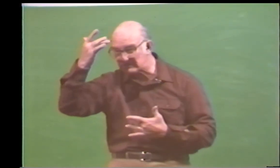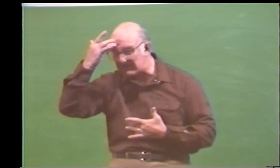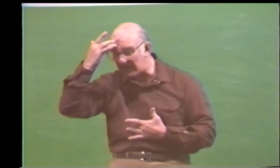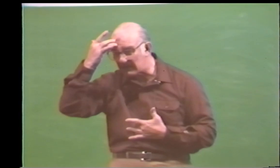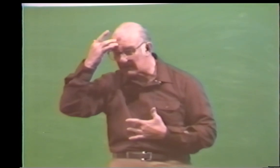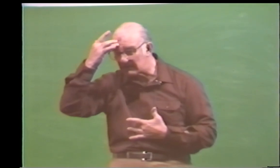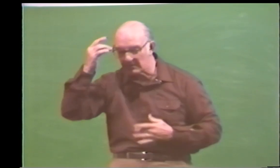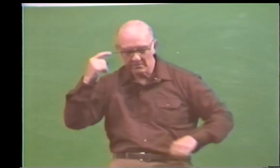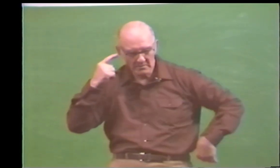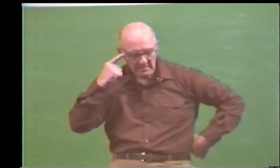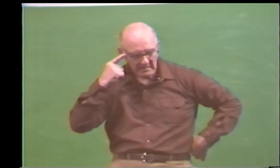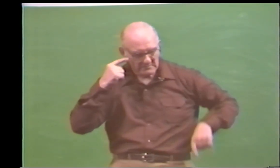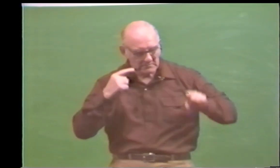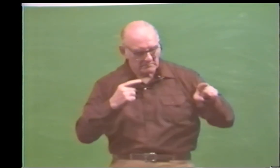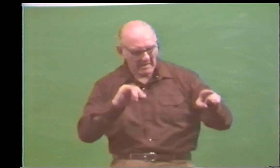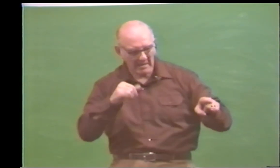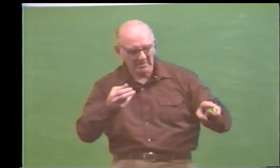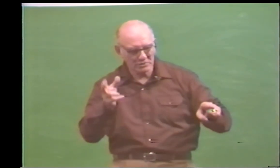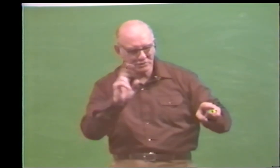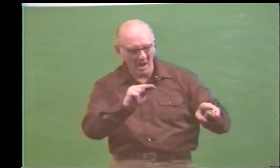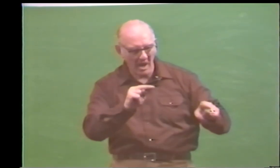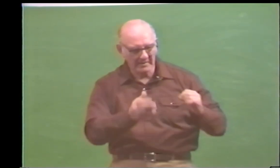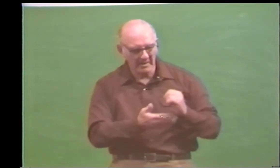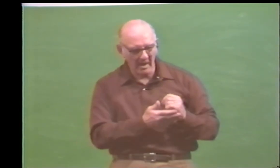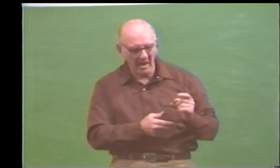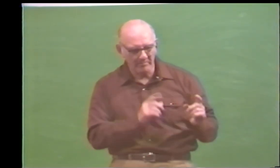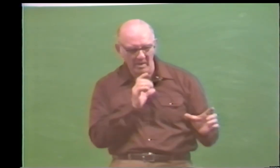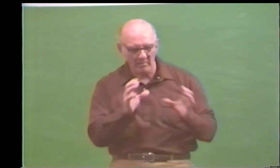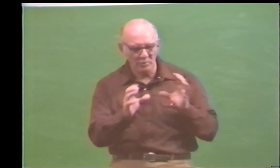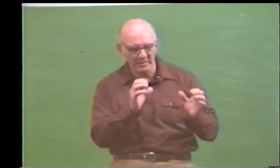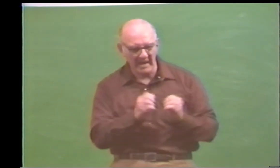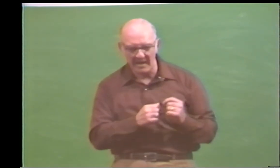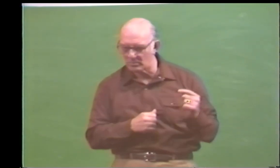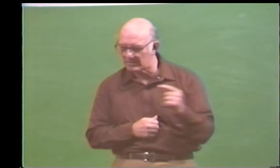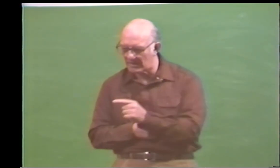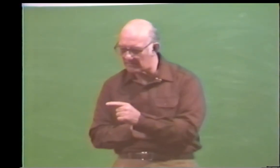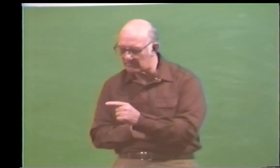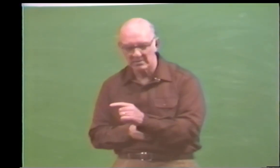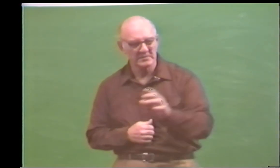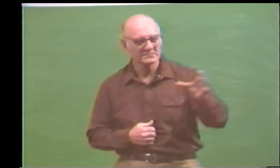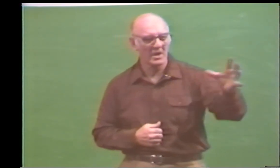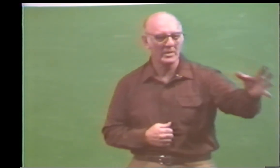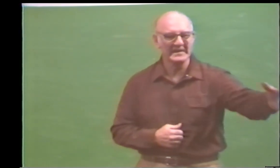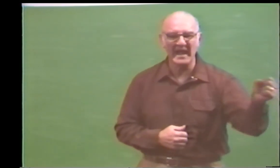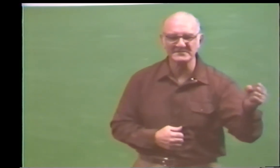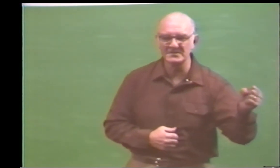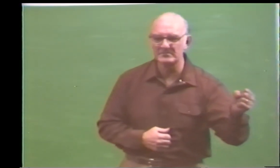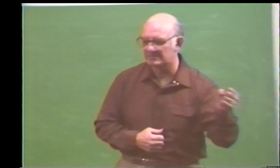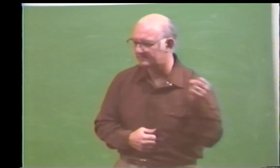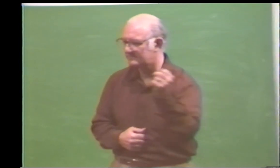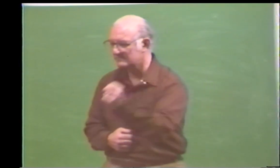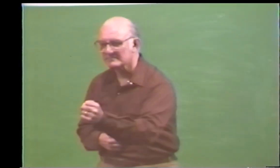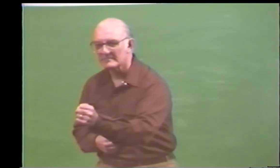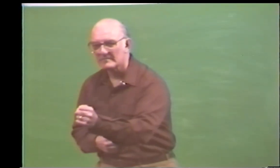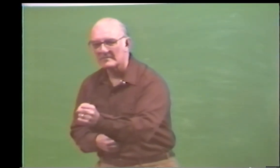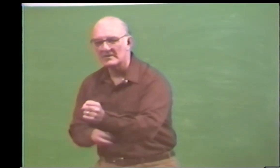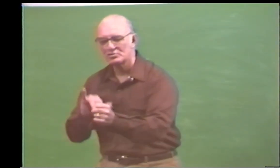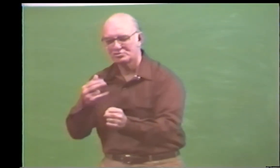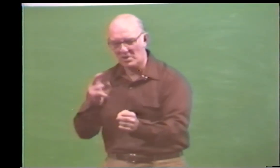sick, maybe John can help communicate with him. So he gets them.